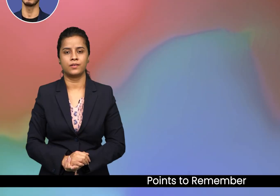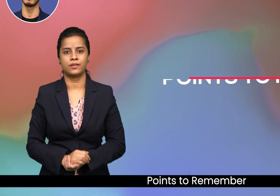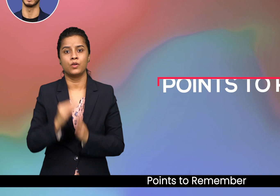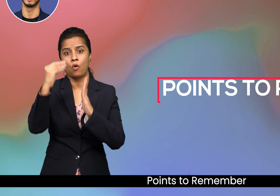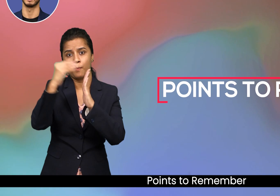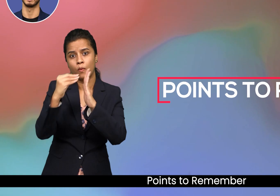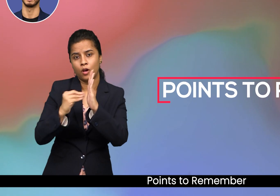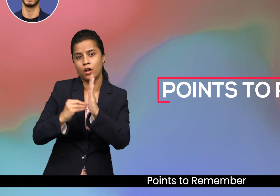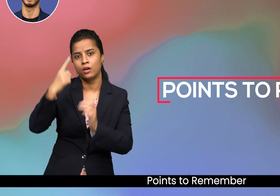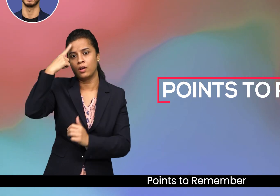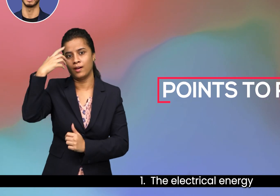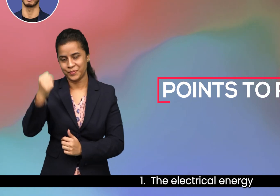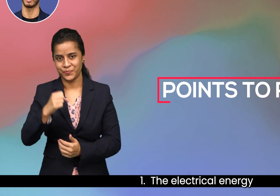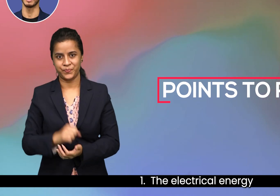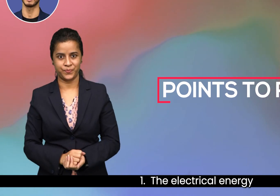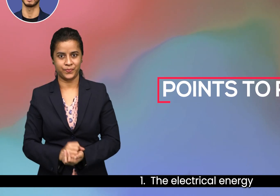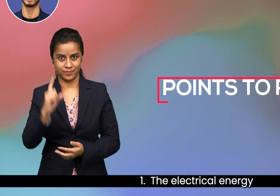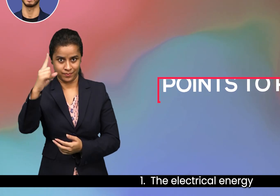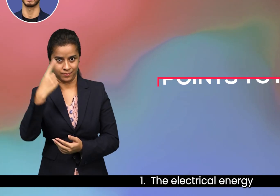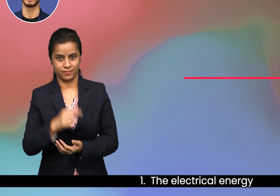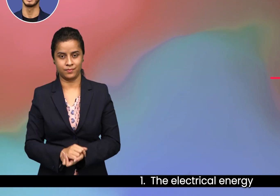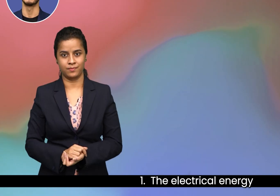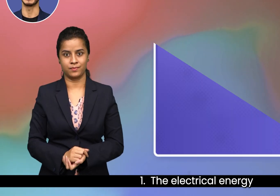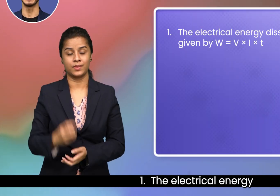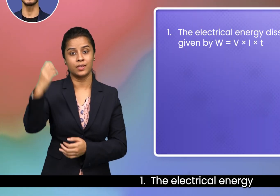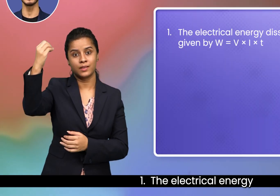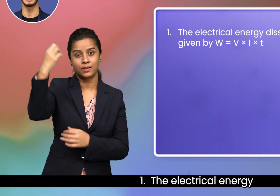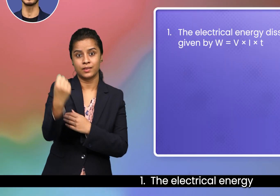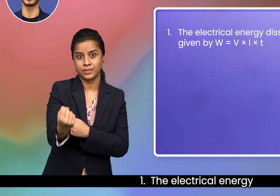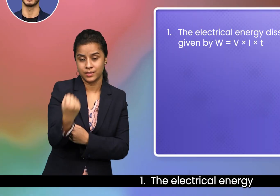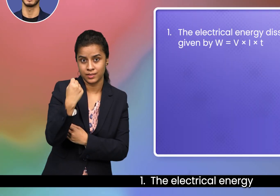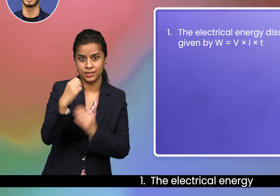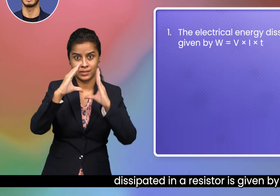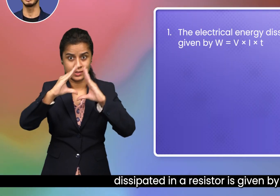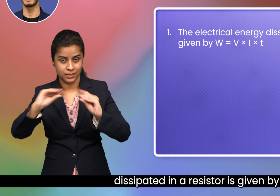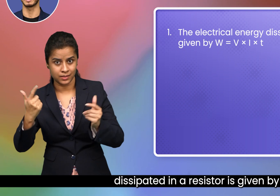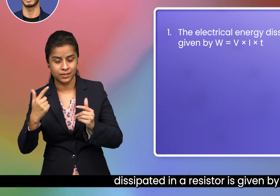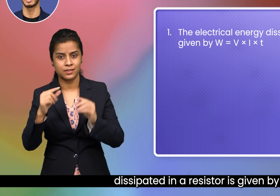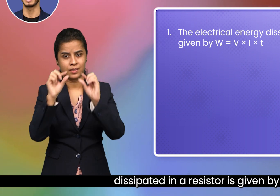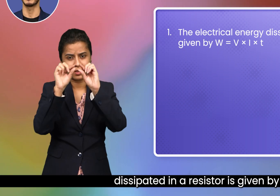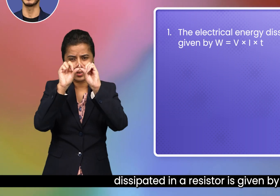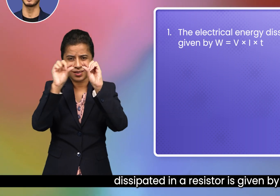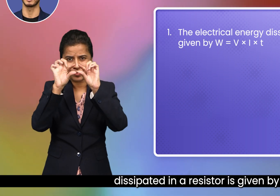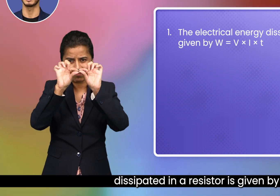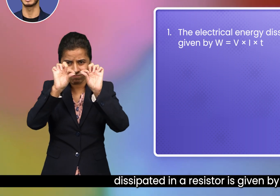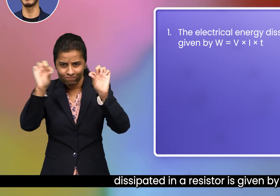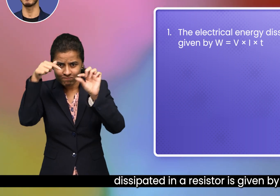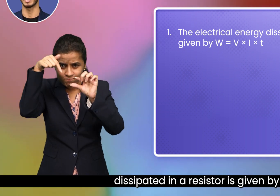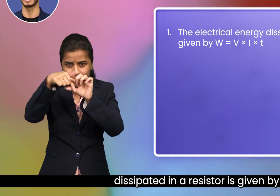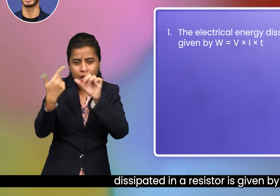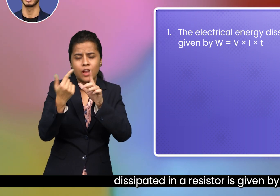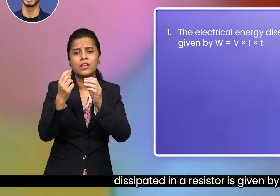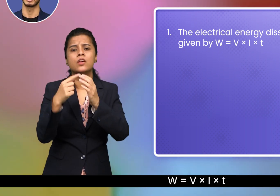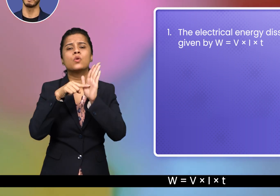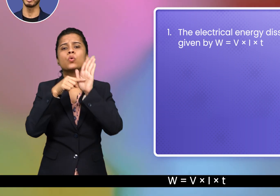Points to remember. Number 1. The electrical energy dissipated in a resistor is given